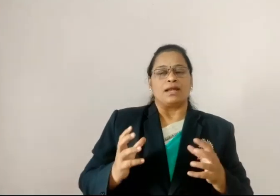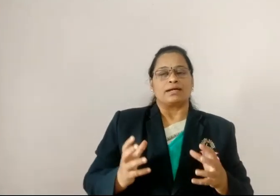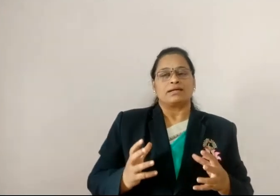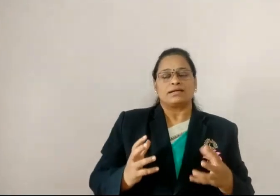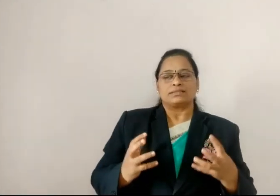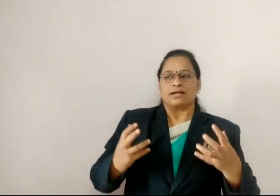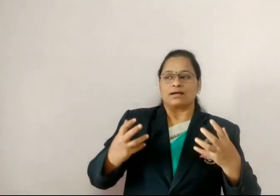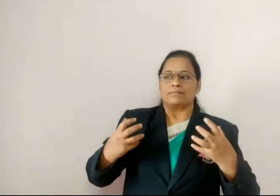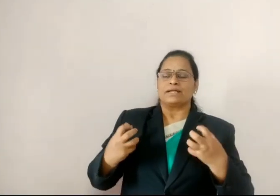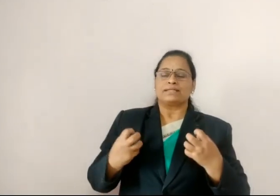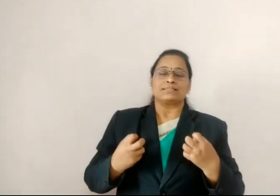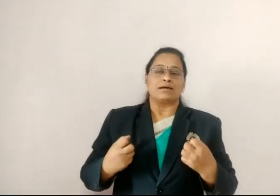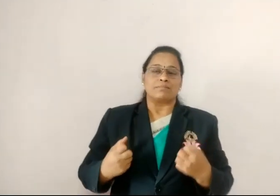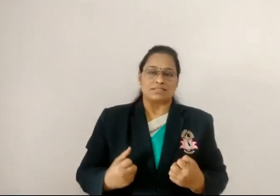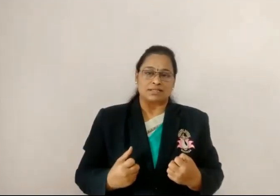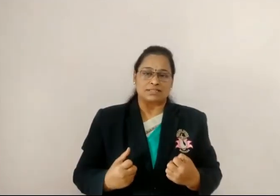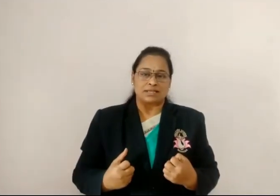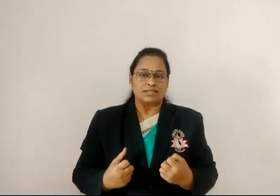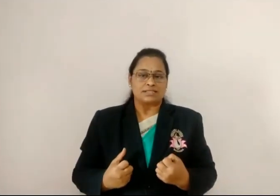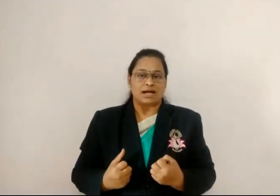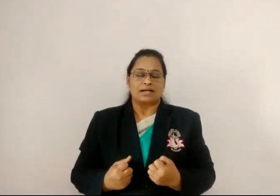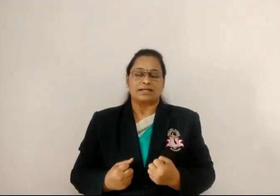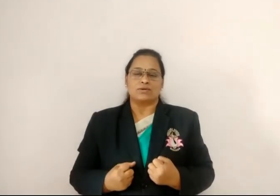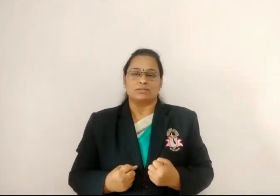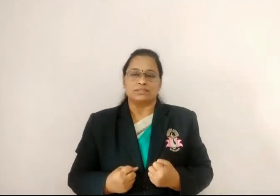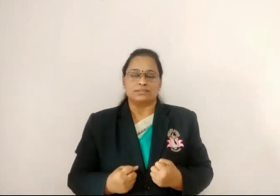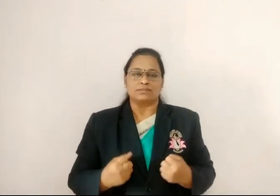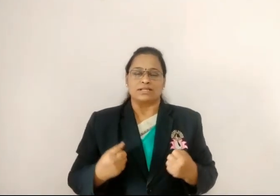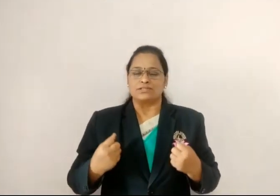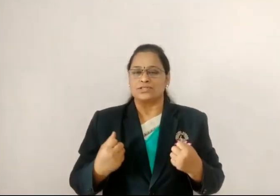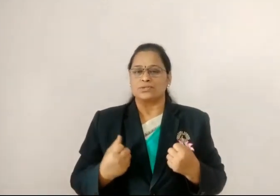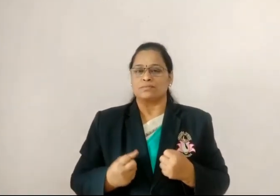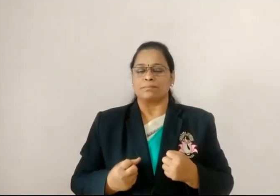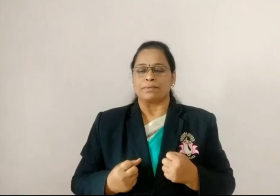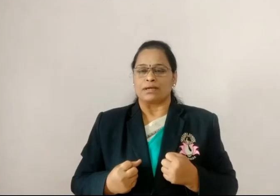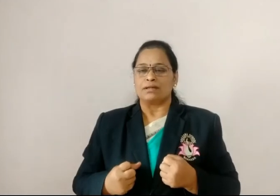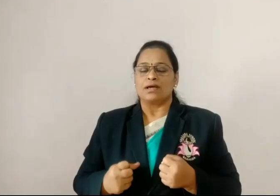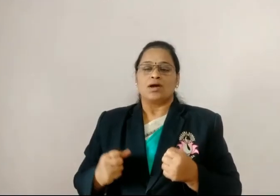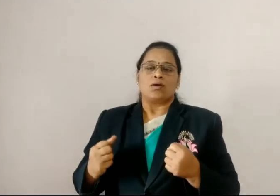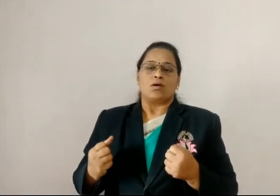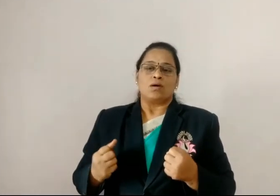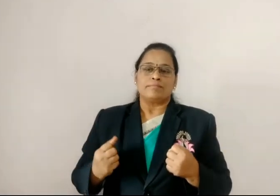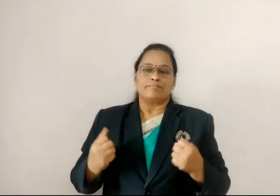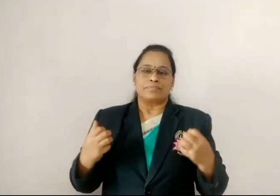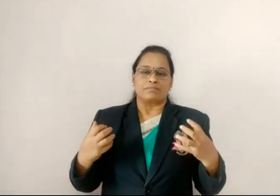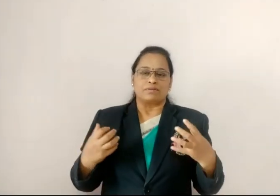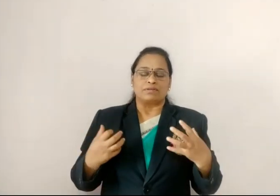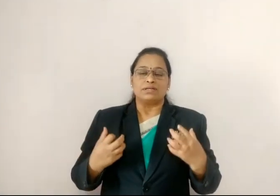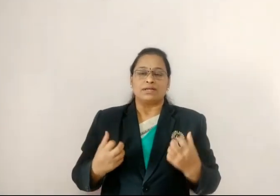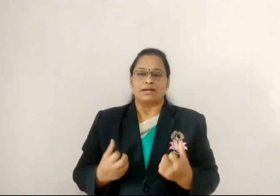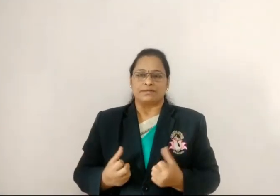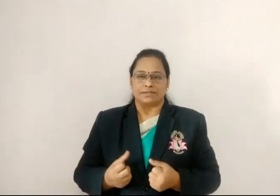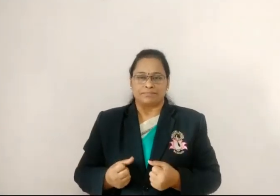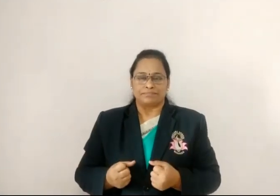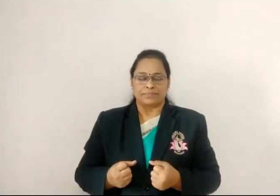Lactic acid accumulates in our muscle cells and it causes a sensation of the pain, or we feel tired.